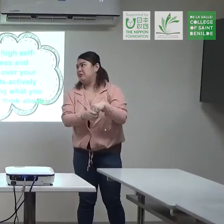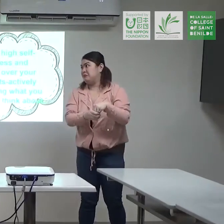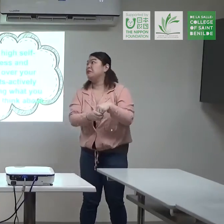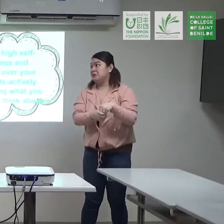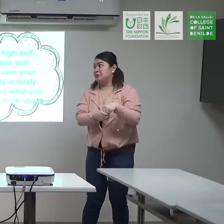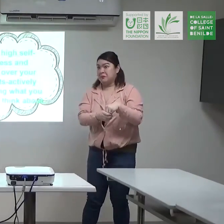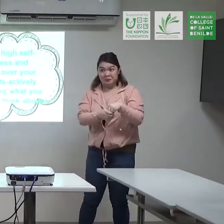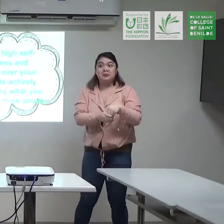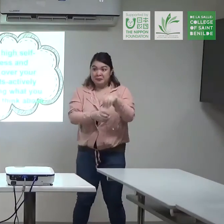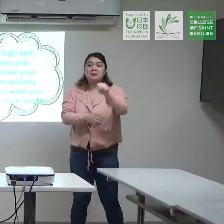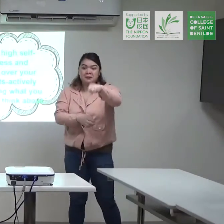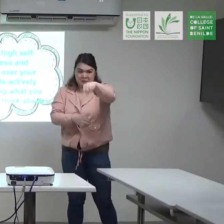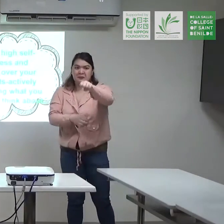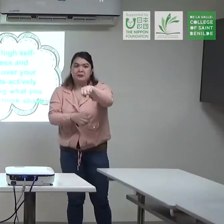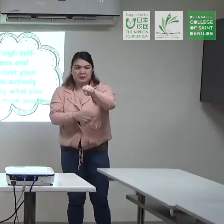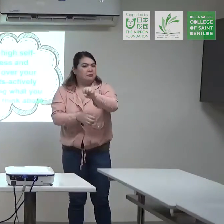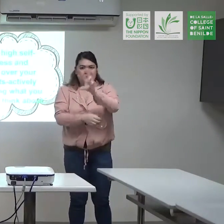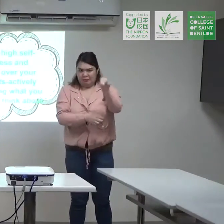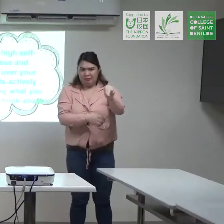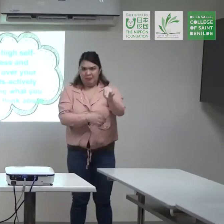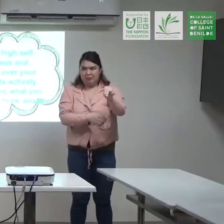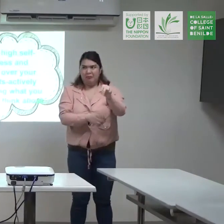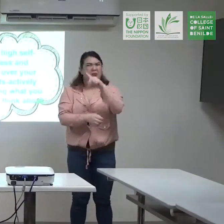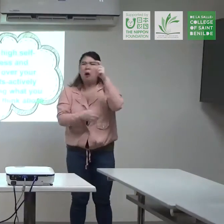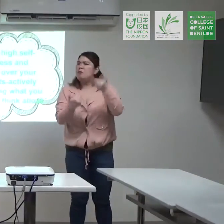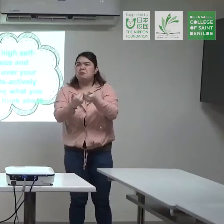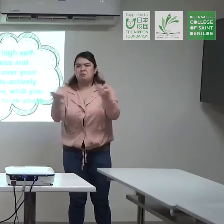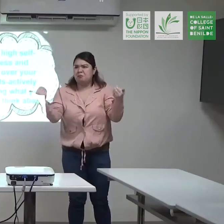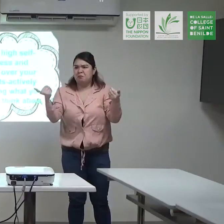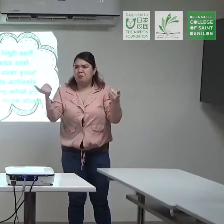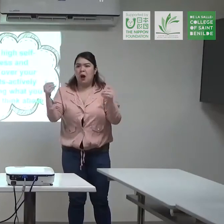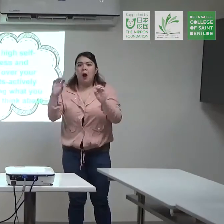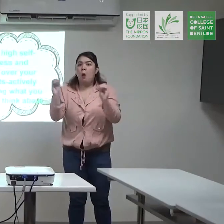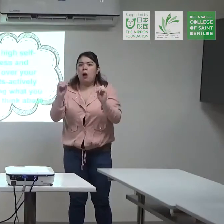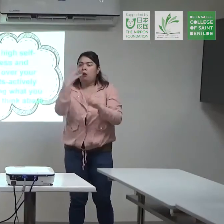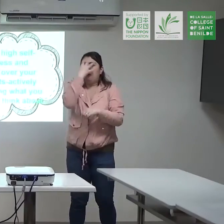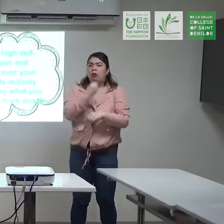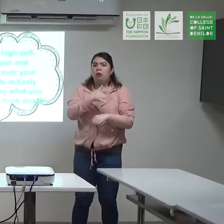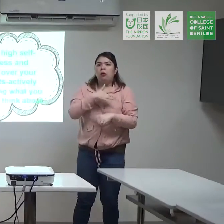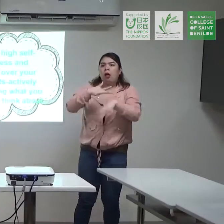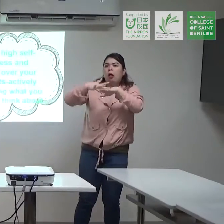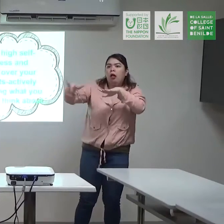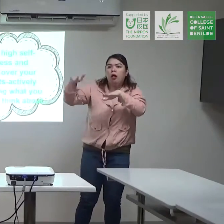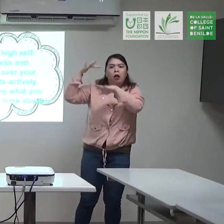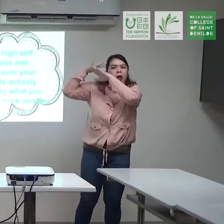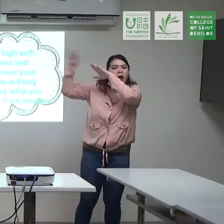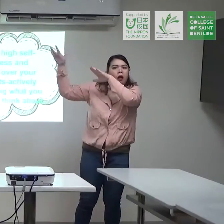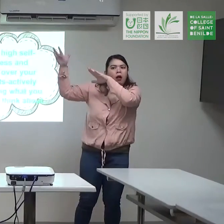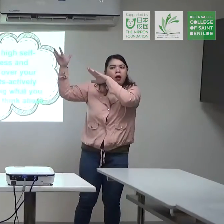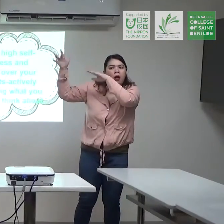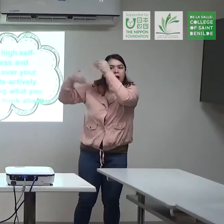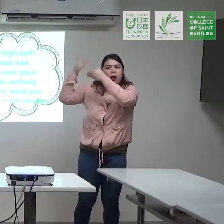Sure. Because there's no mental process going on.